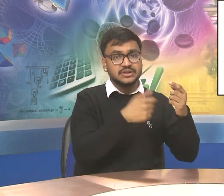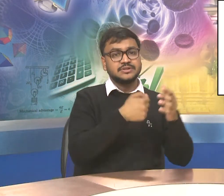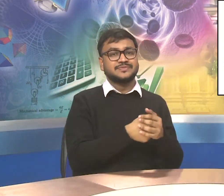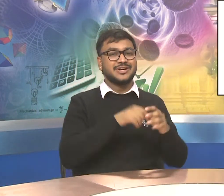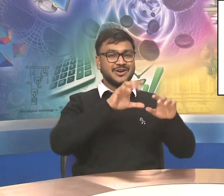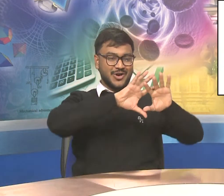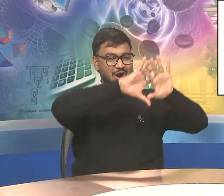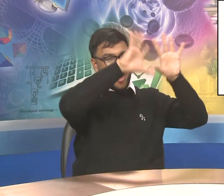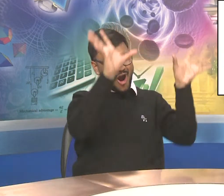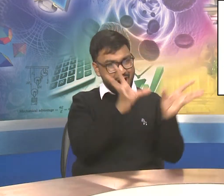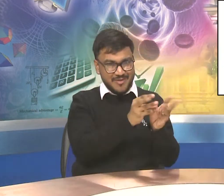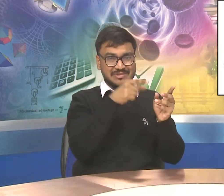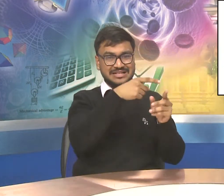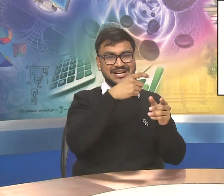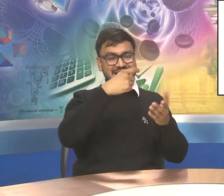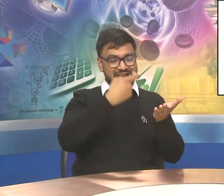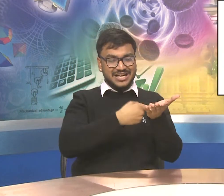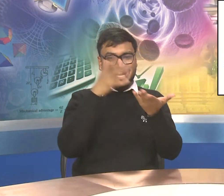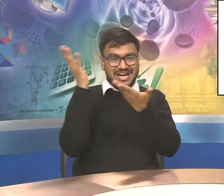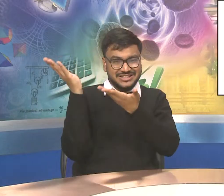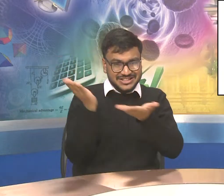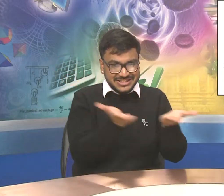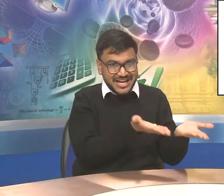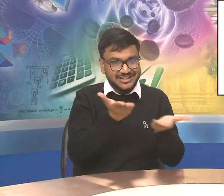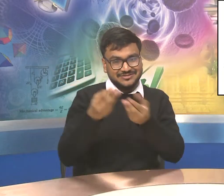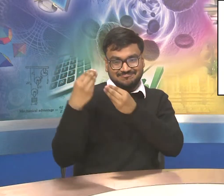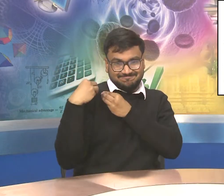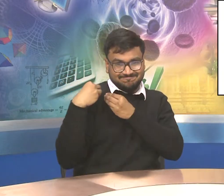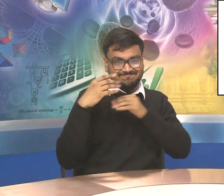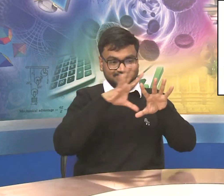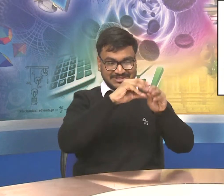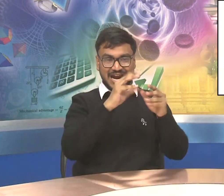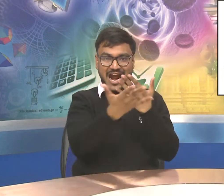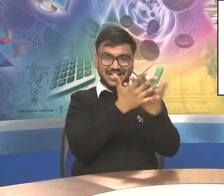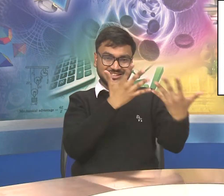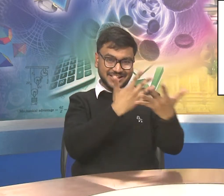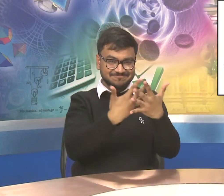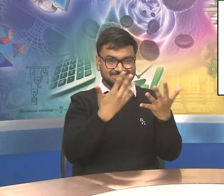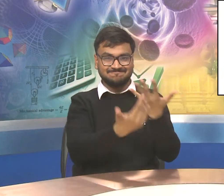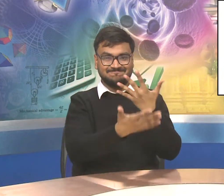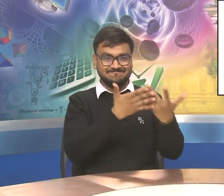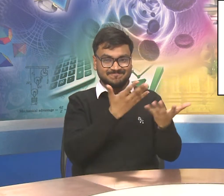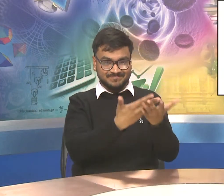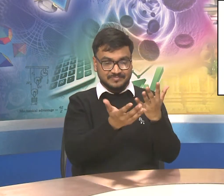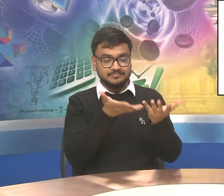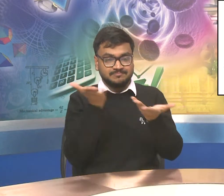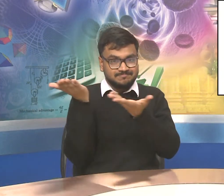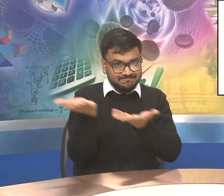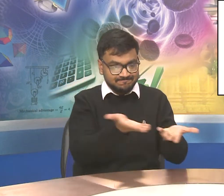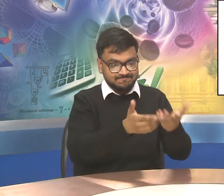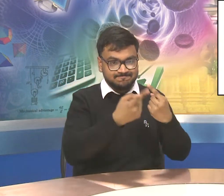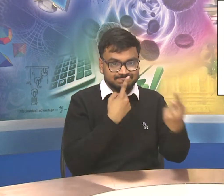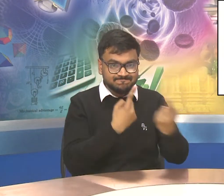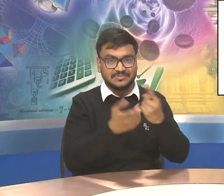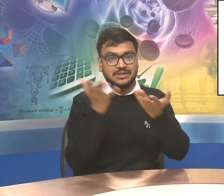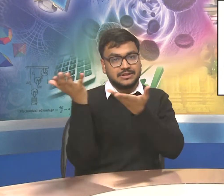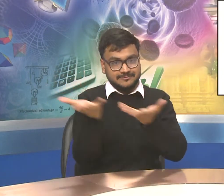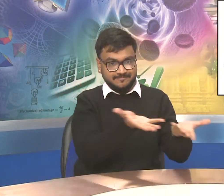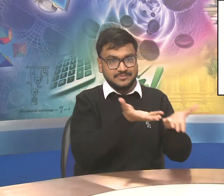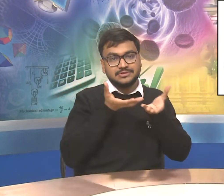is information. So, reference services is a traditional services which